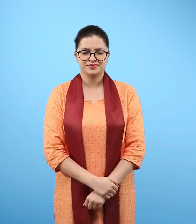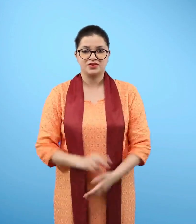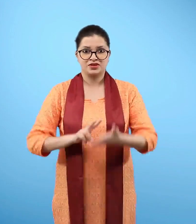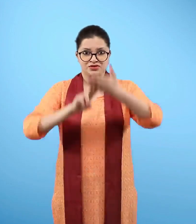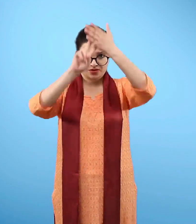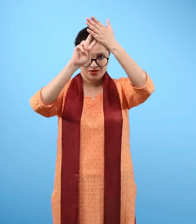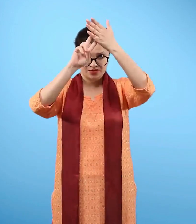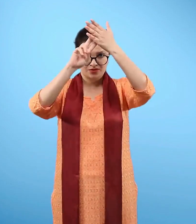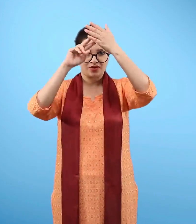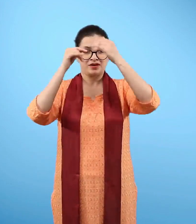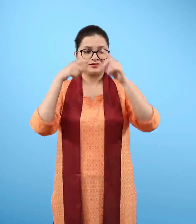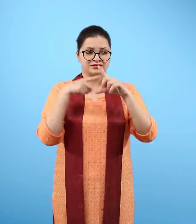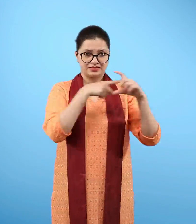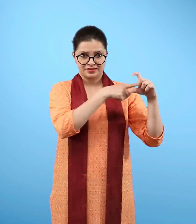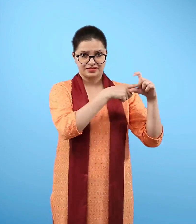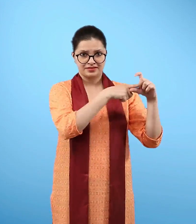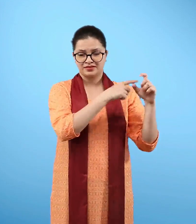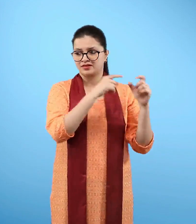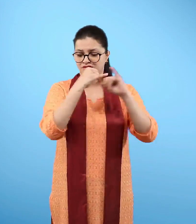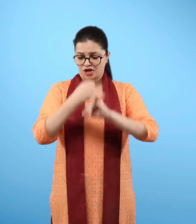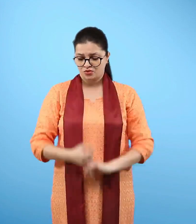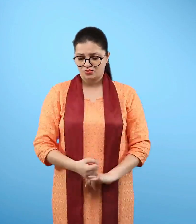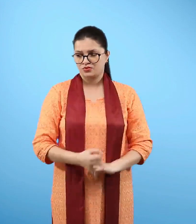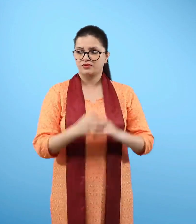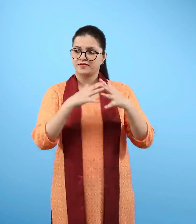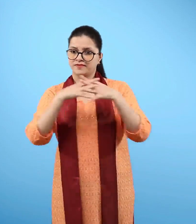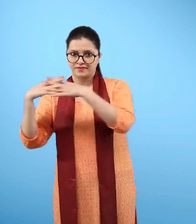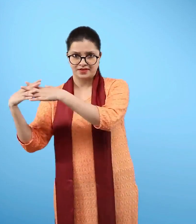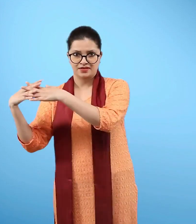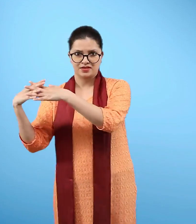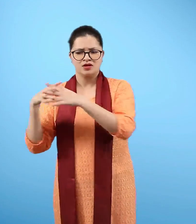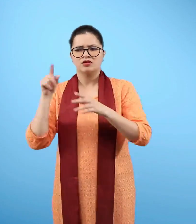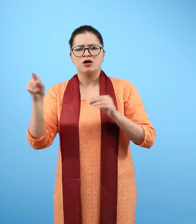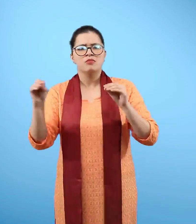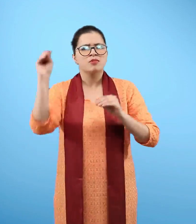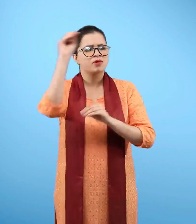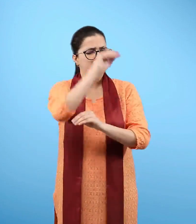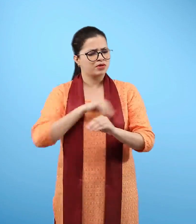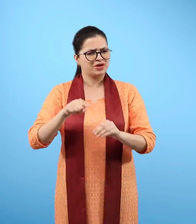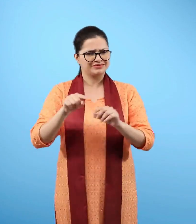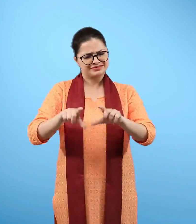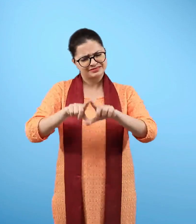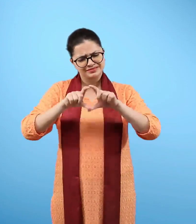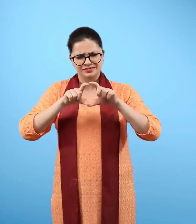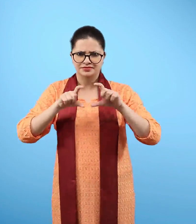All the 4 directions, north, east, west, south, are marked clearly on this map.